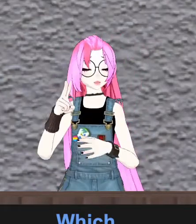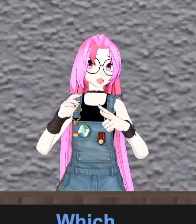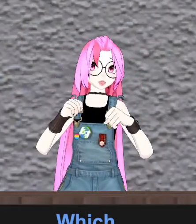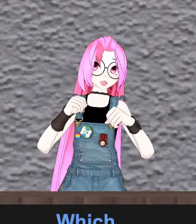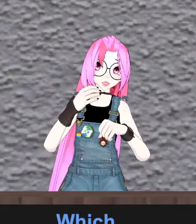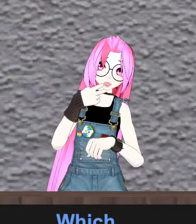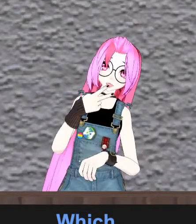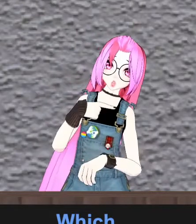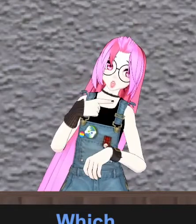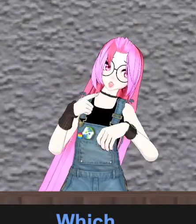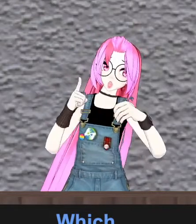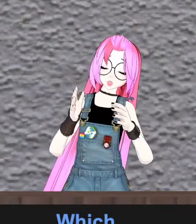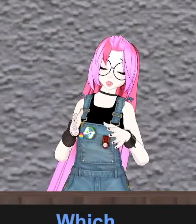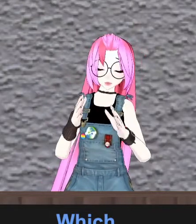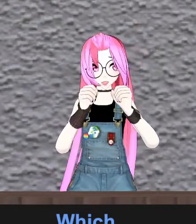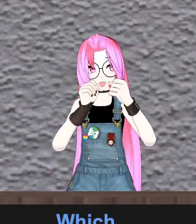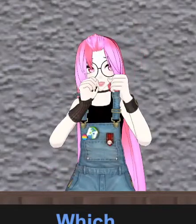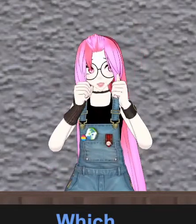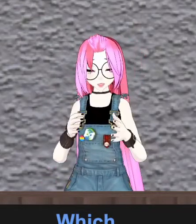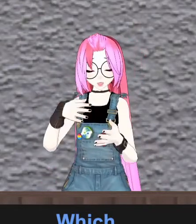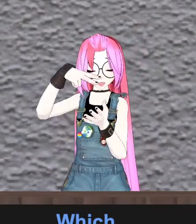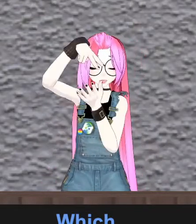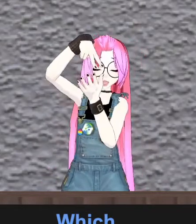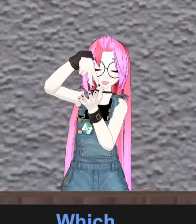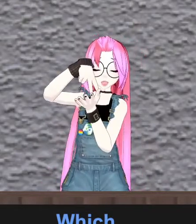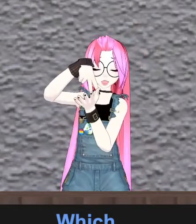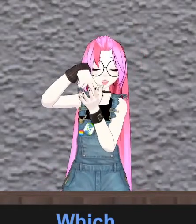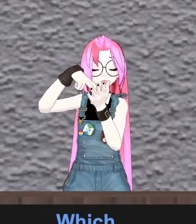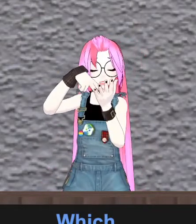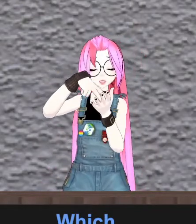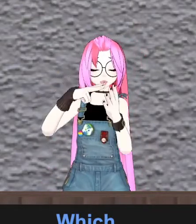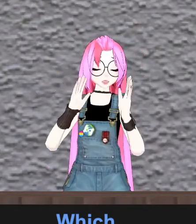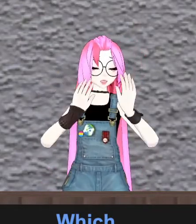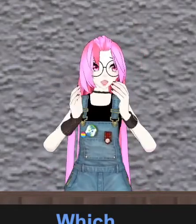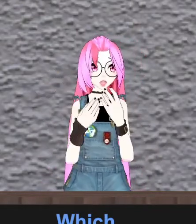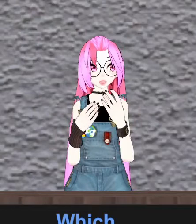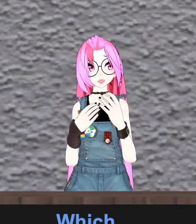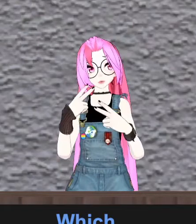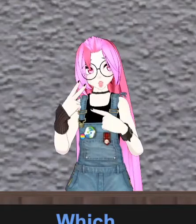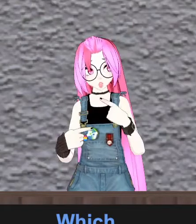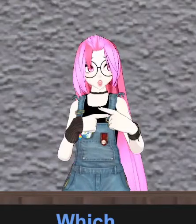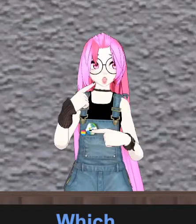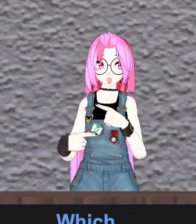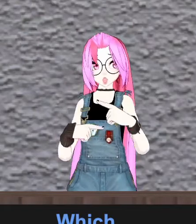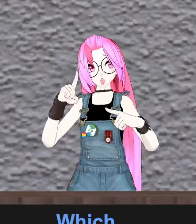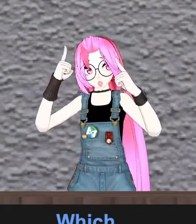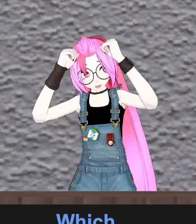can mean it's a hearing school, but they have interpreters on site and they'd stand in the front of the class and they'd be signing as the